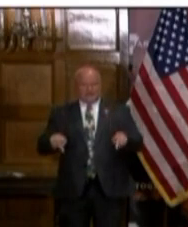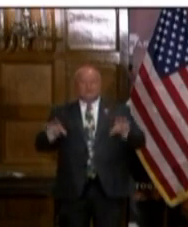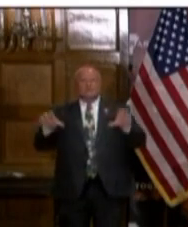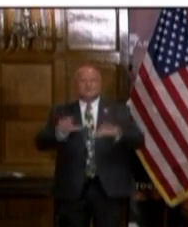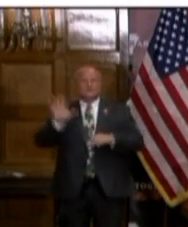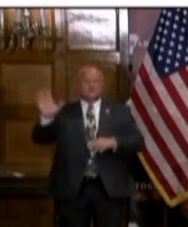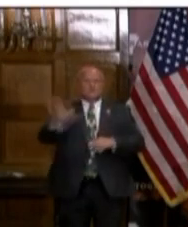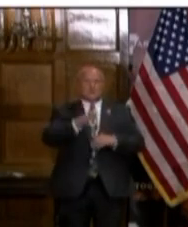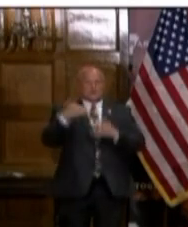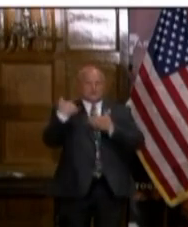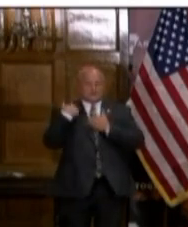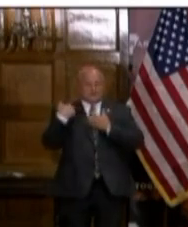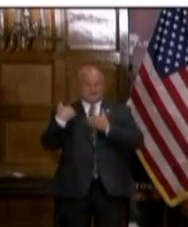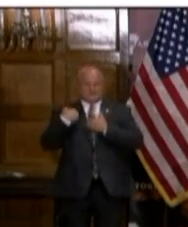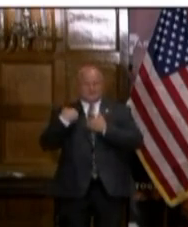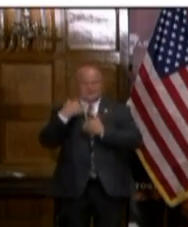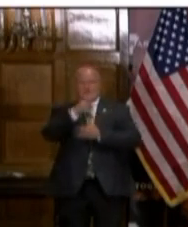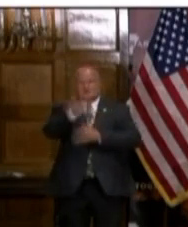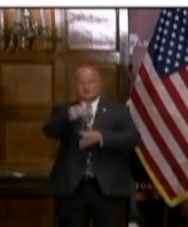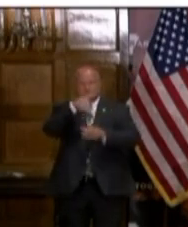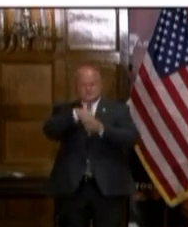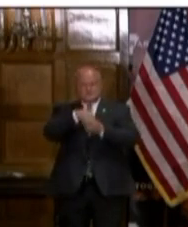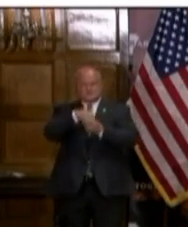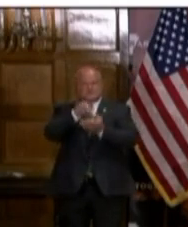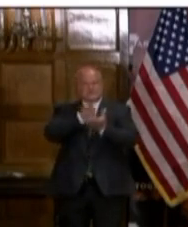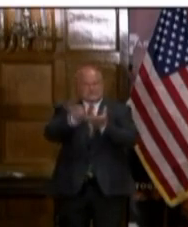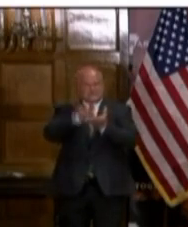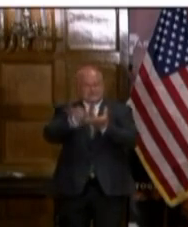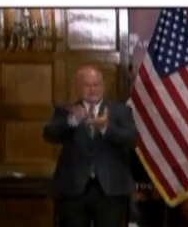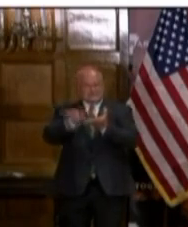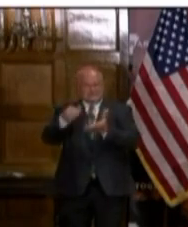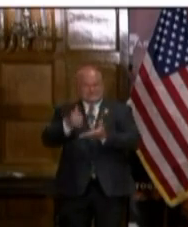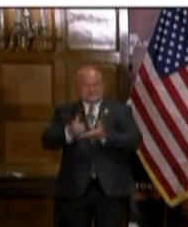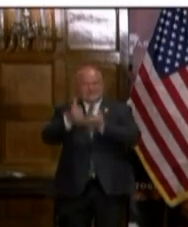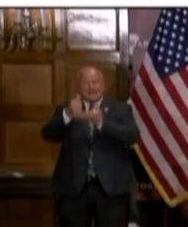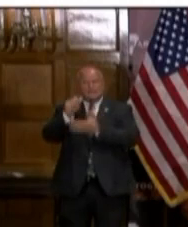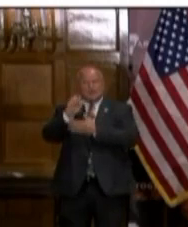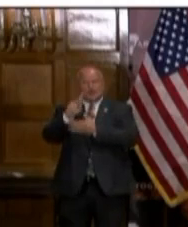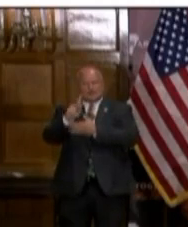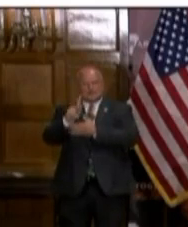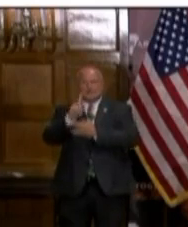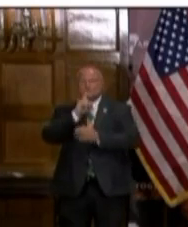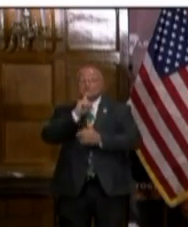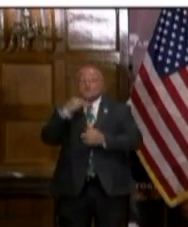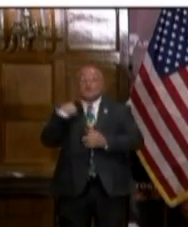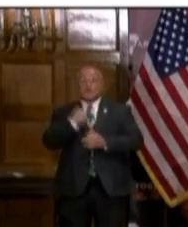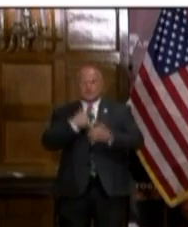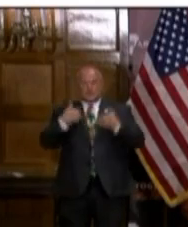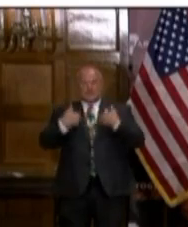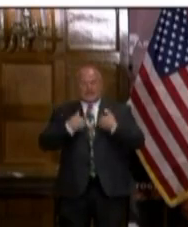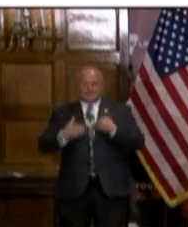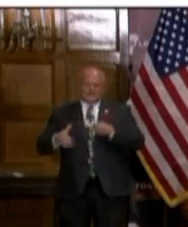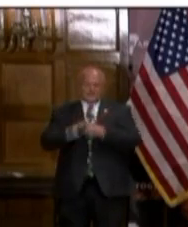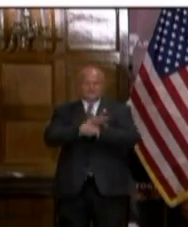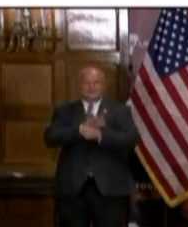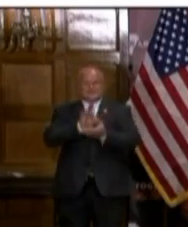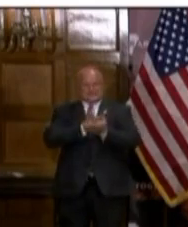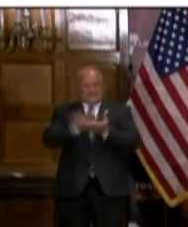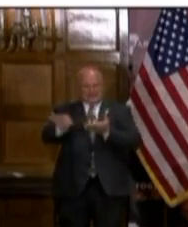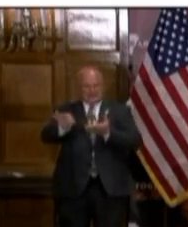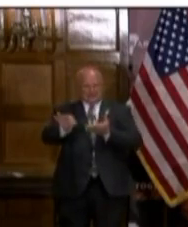do their job, to participate in the census, to help Arkansas out, to make sure that we have a complete